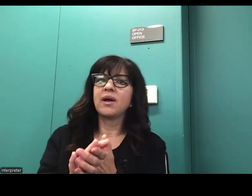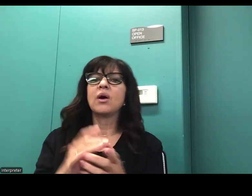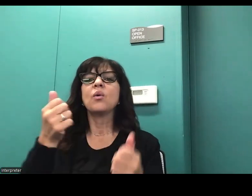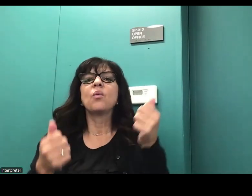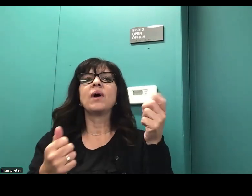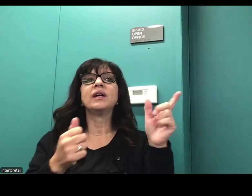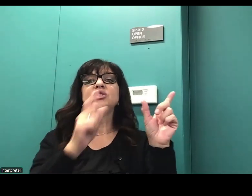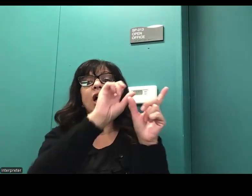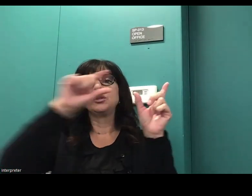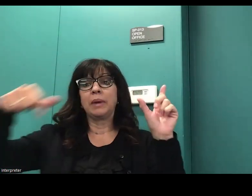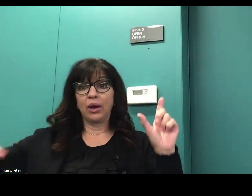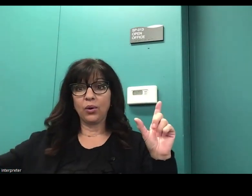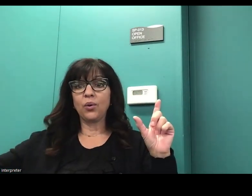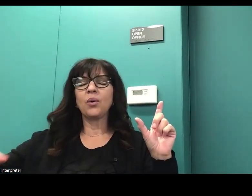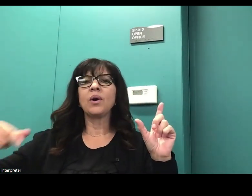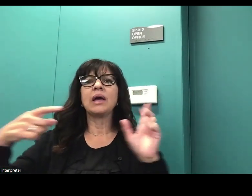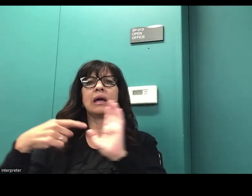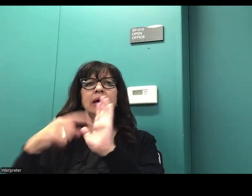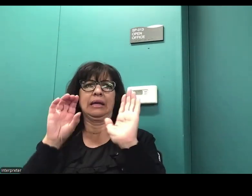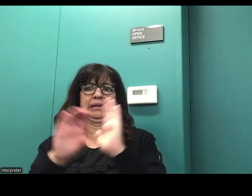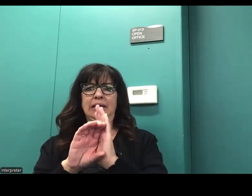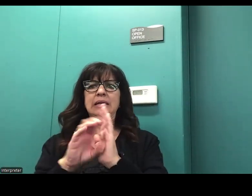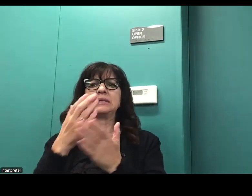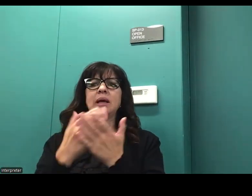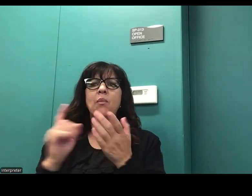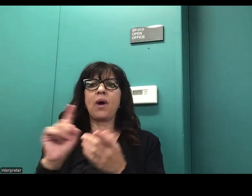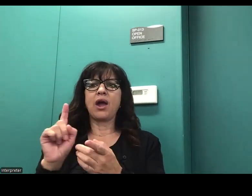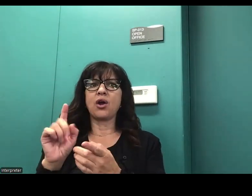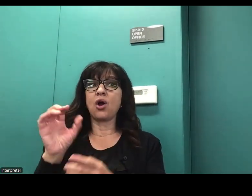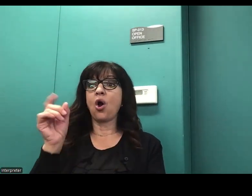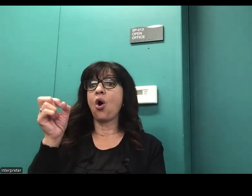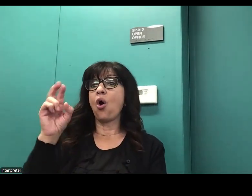Which LGBTQ plus icon is somewhere over it?